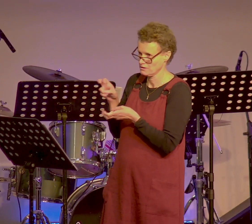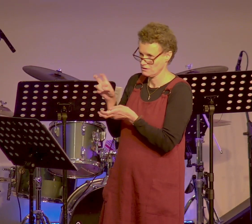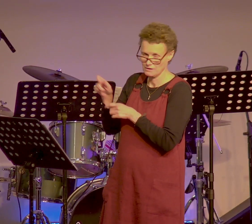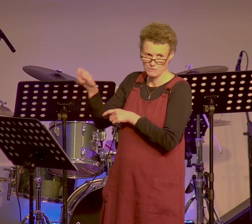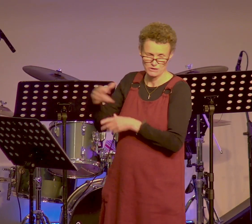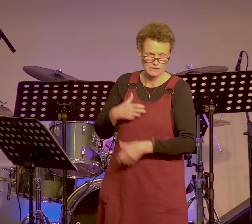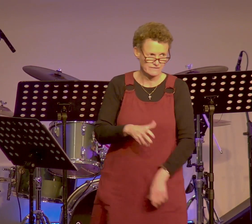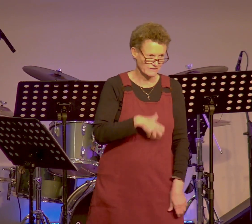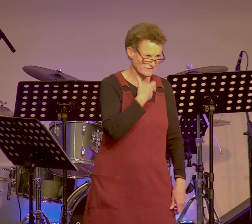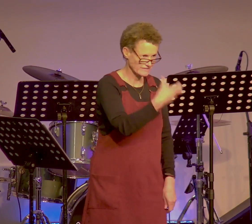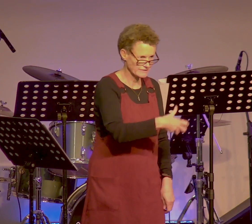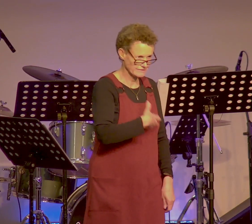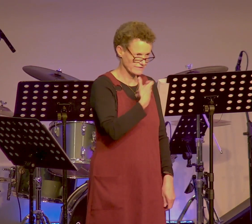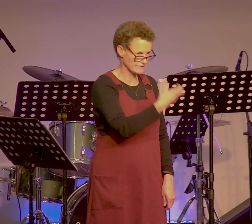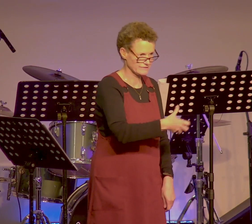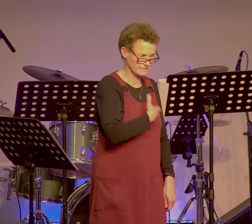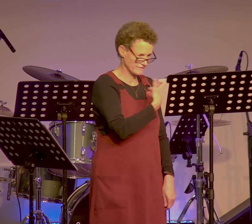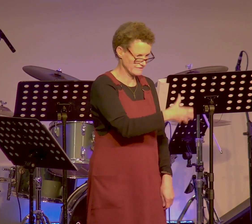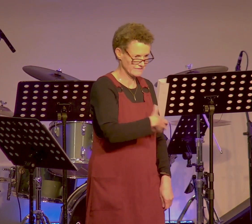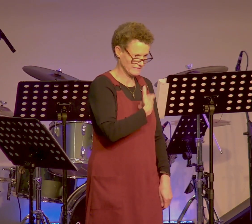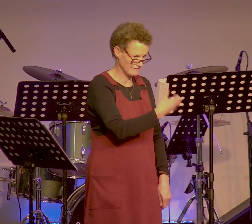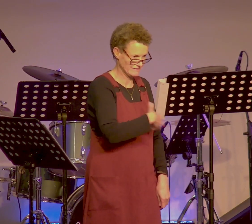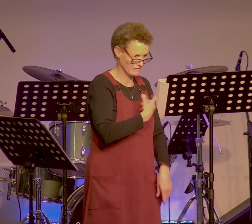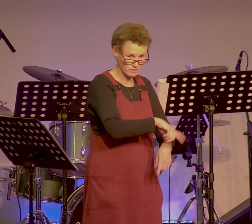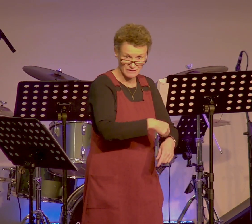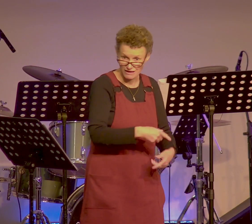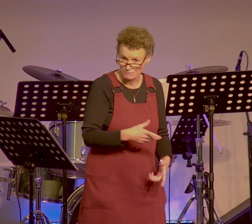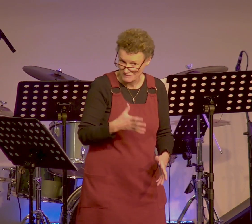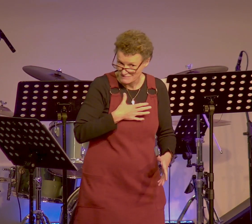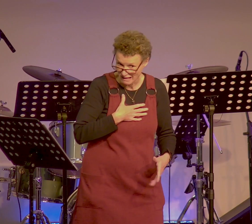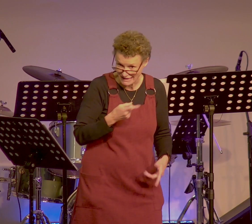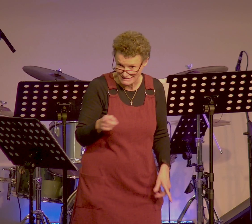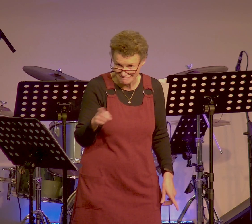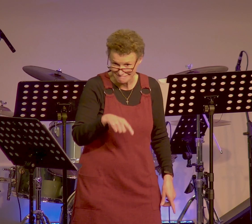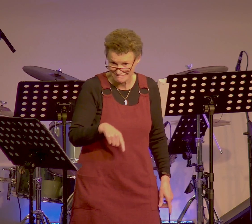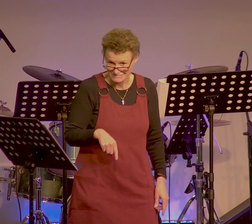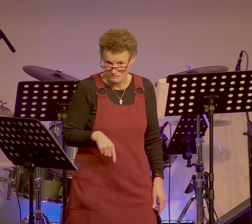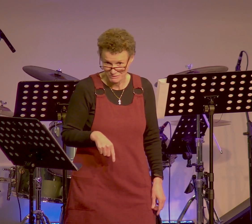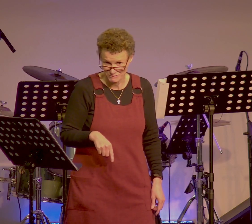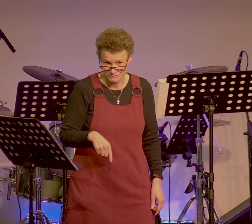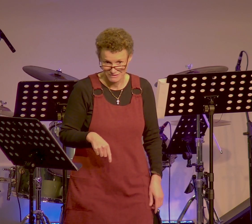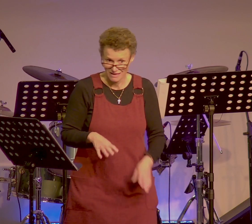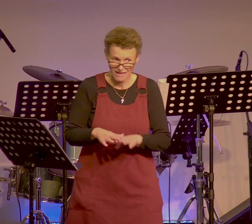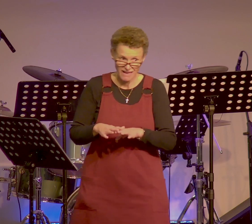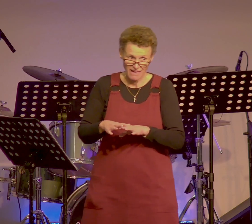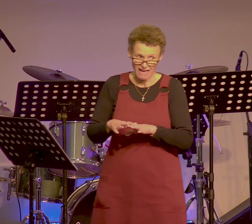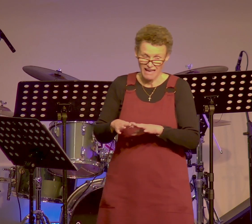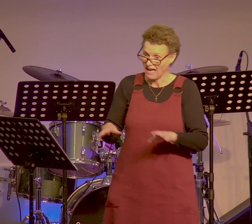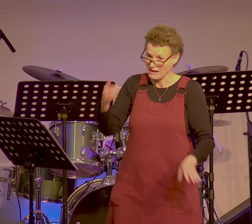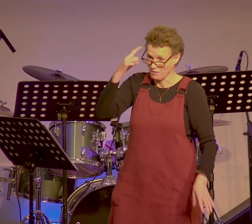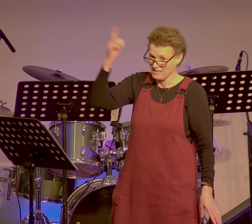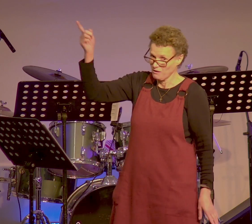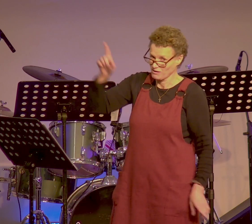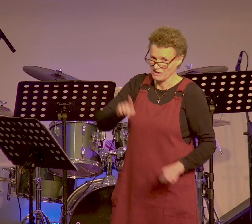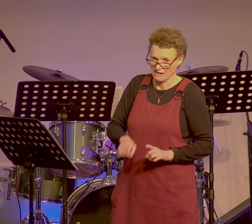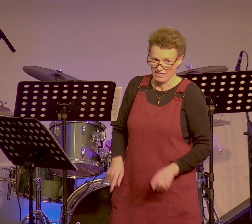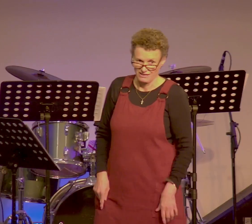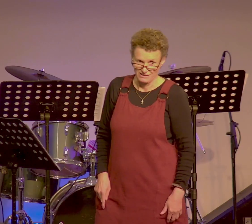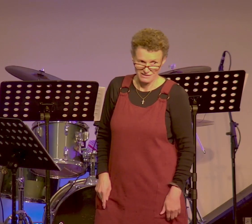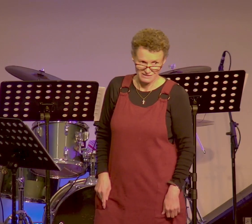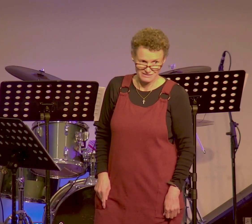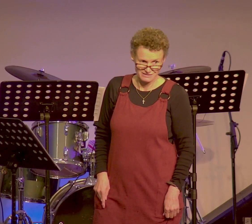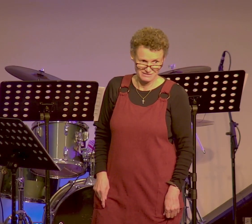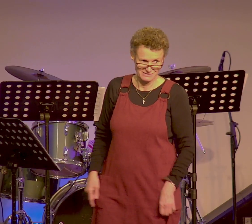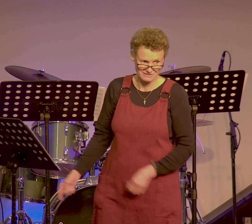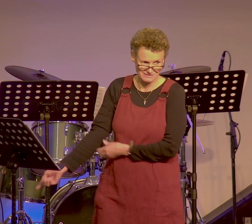No one likes to hear somebody that's complaining and complaining and complaining all the time. Do you like someone complaining at you all the time?